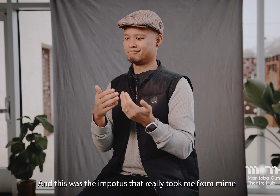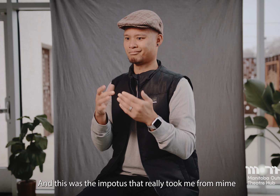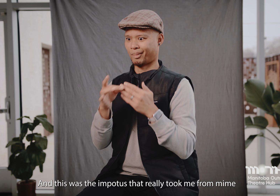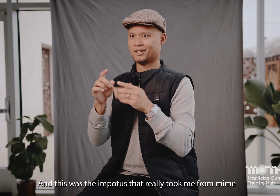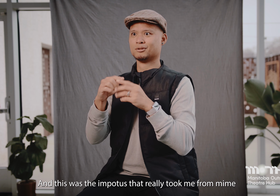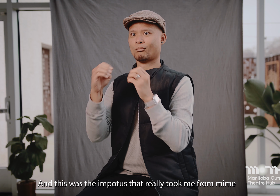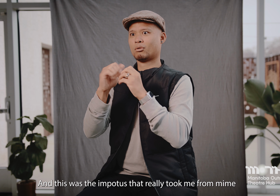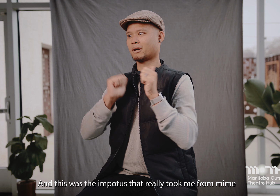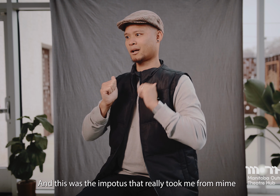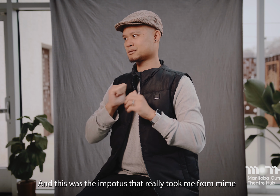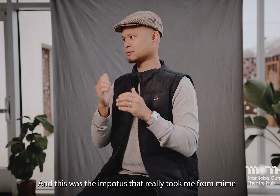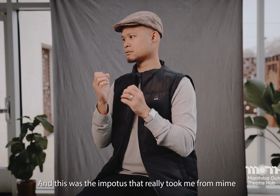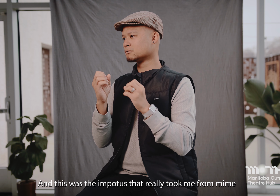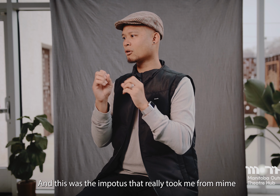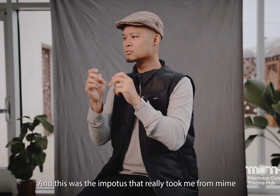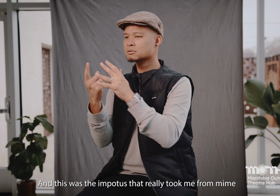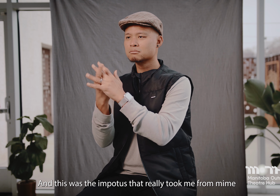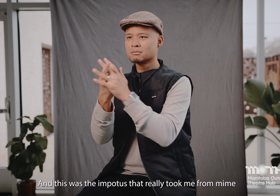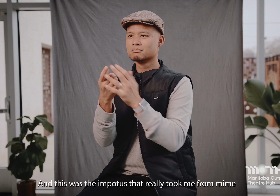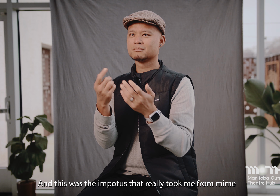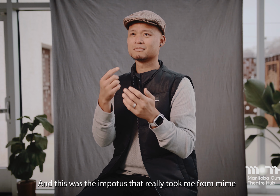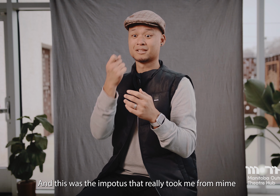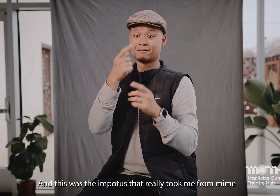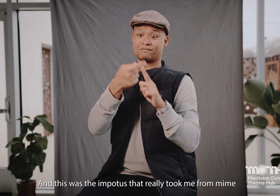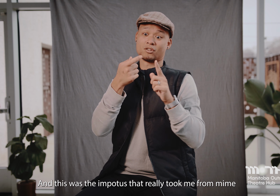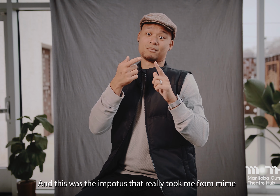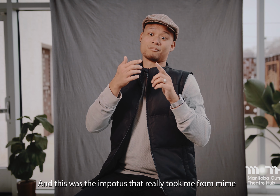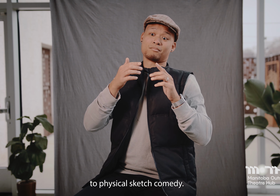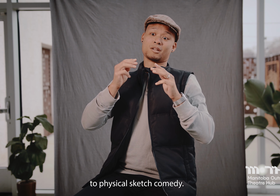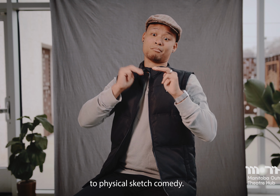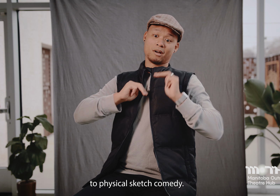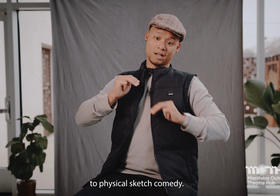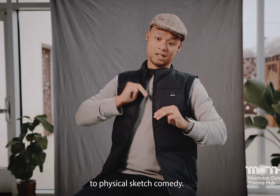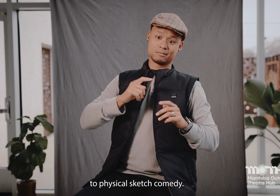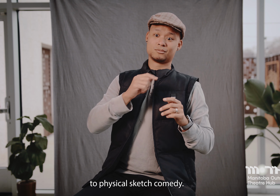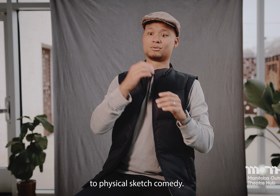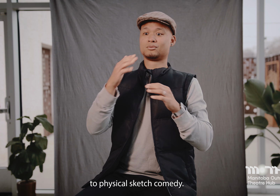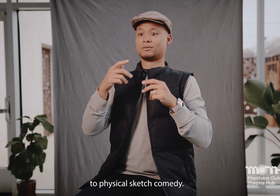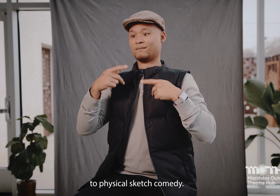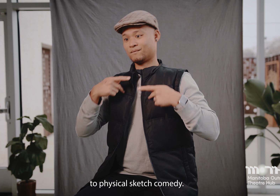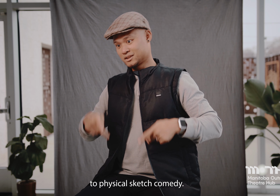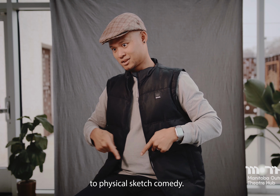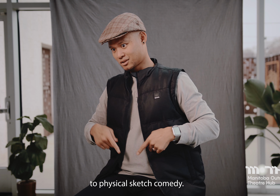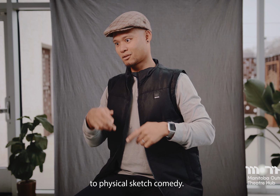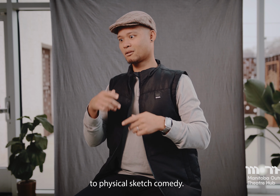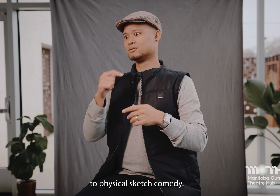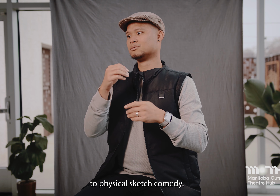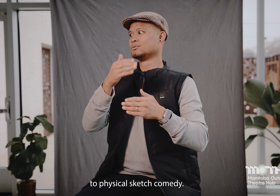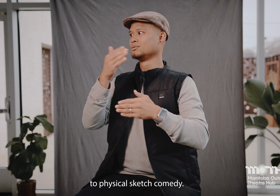impetus that really took me from mime to physical sketch comedy